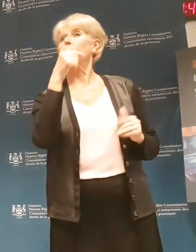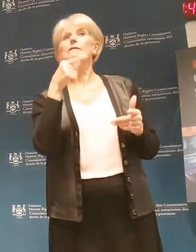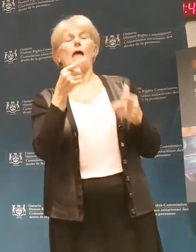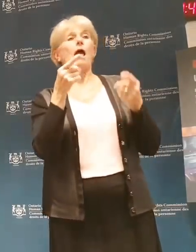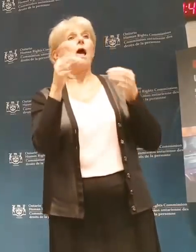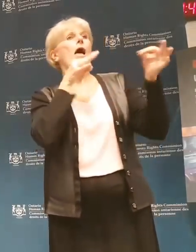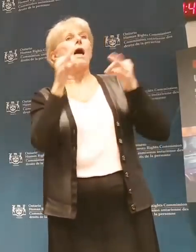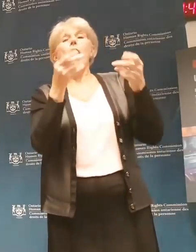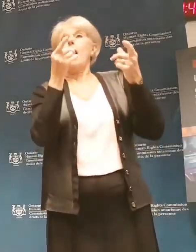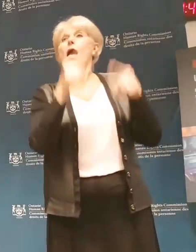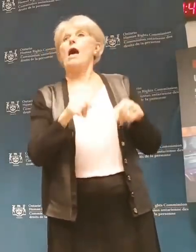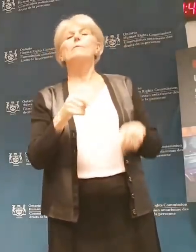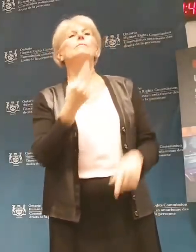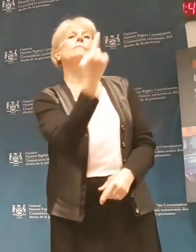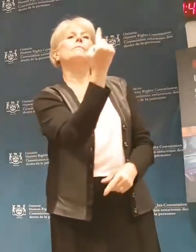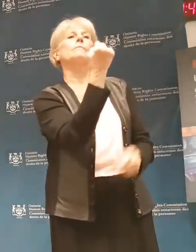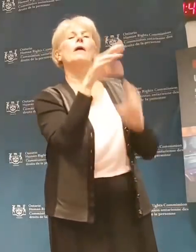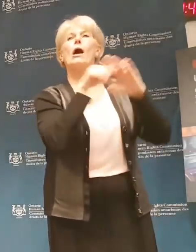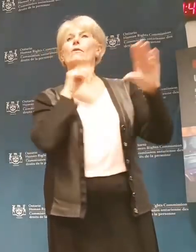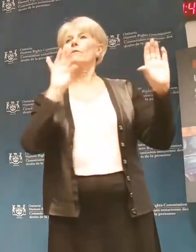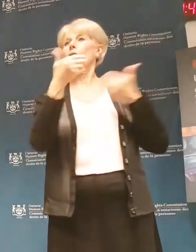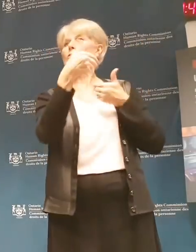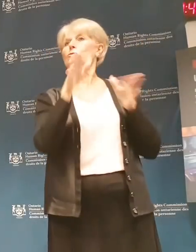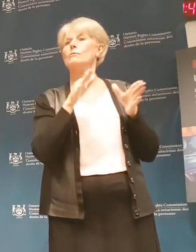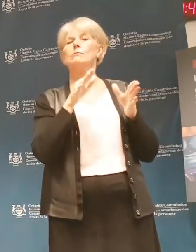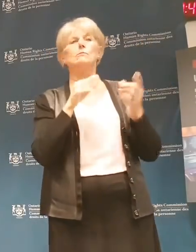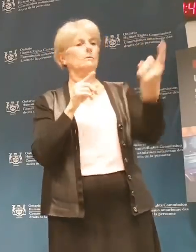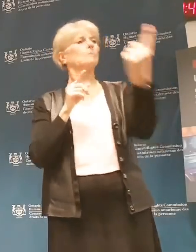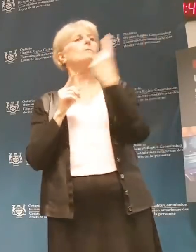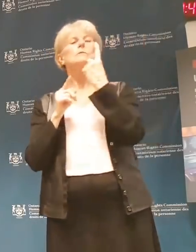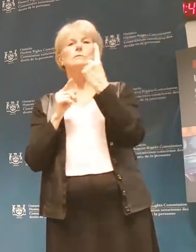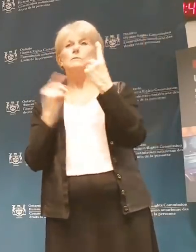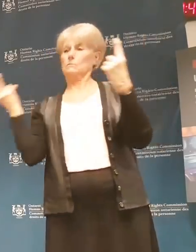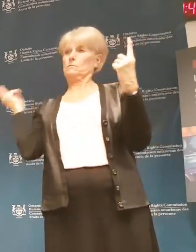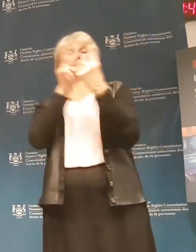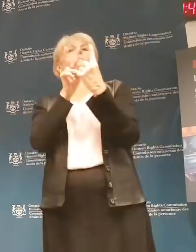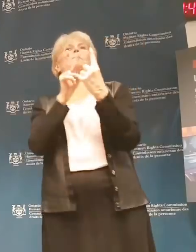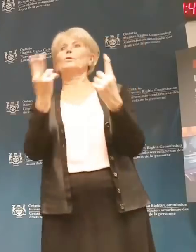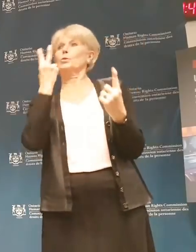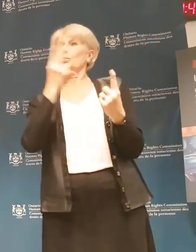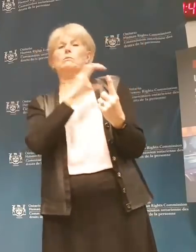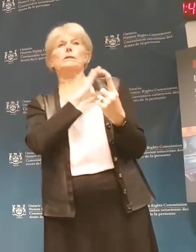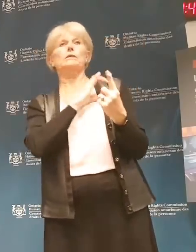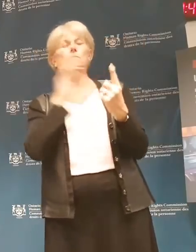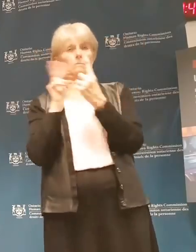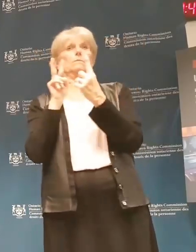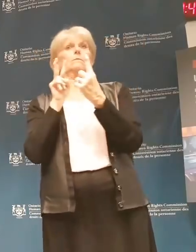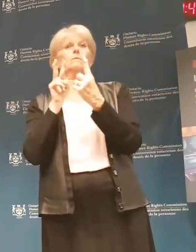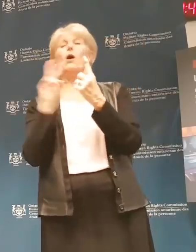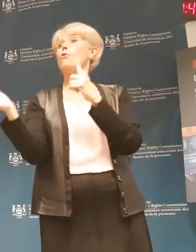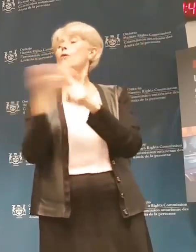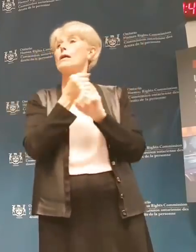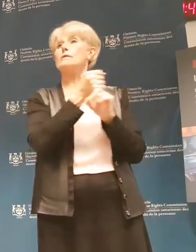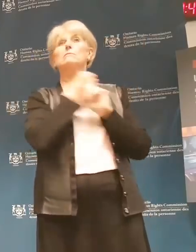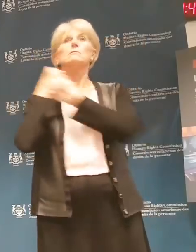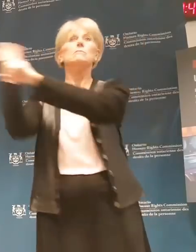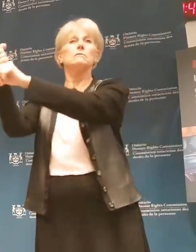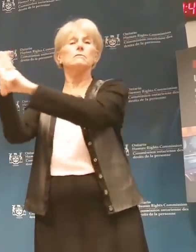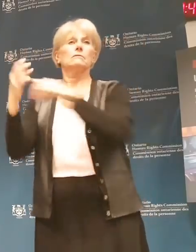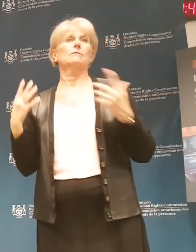an incident when he was asked to step outside of class. He was greeted with two TPS officers waiting for him, and he was arrested and taken